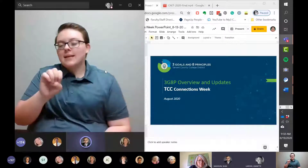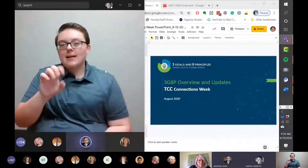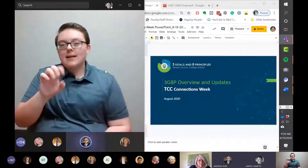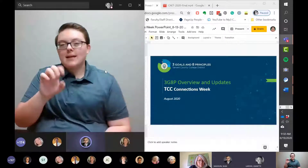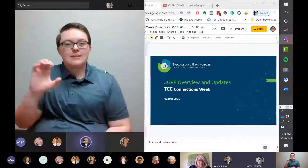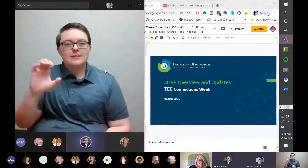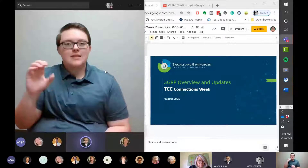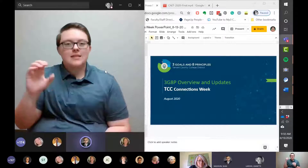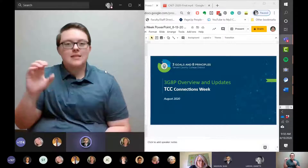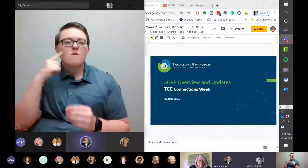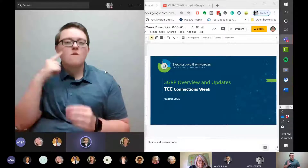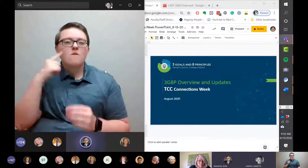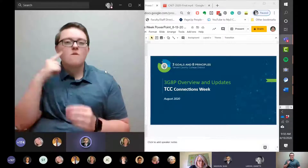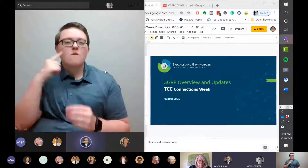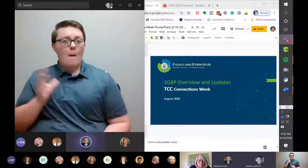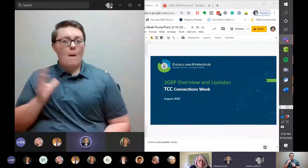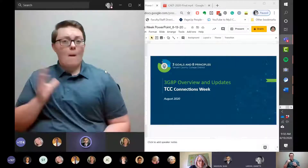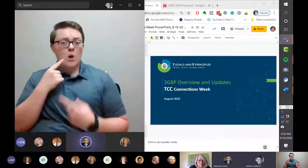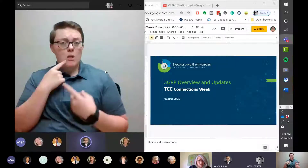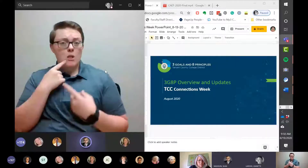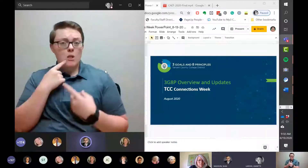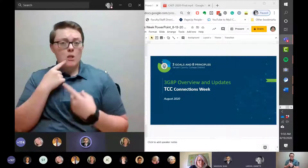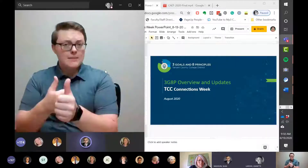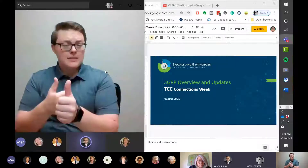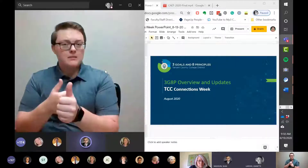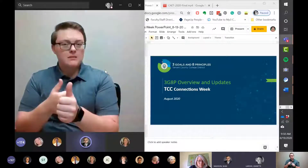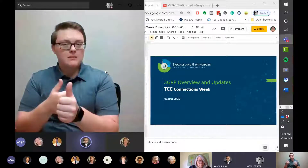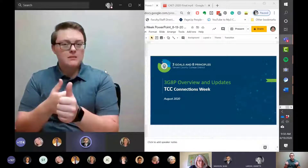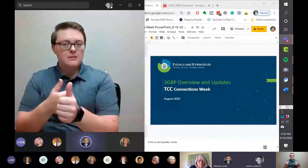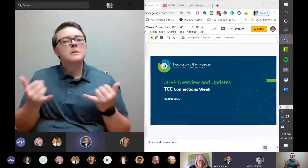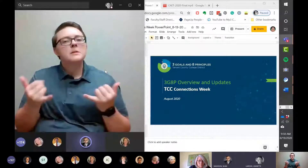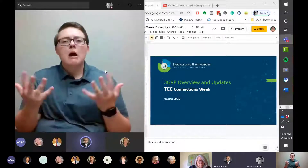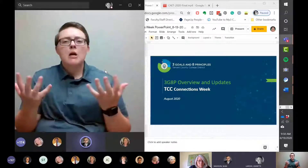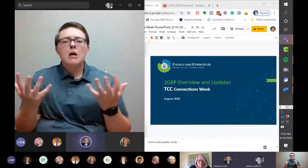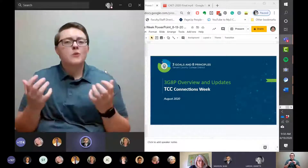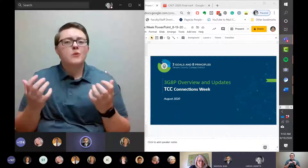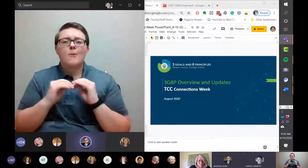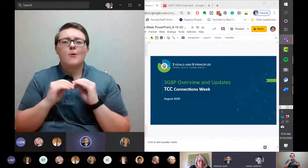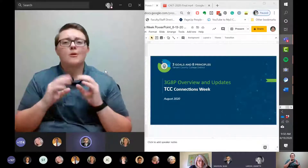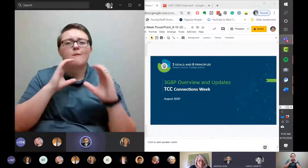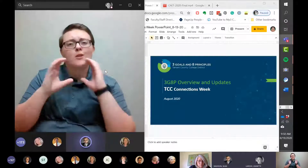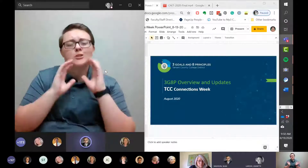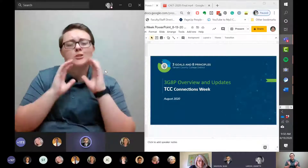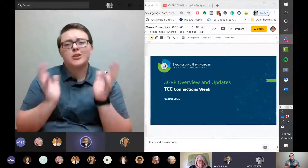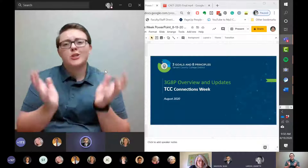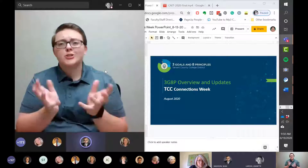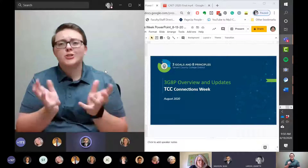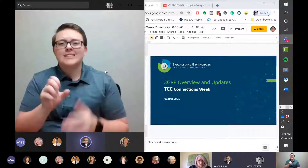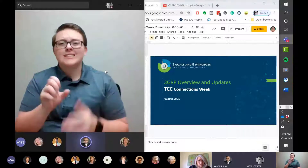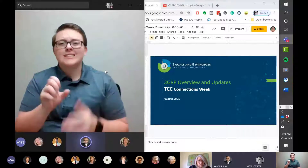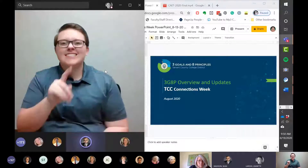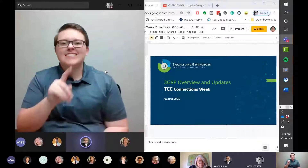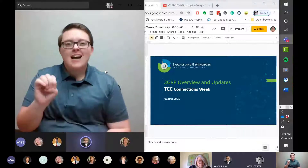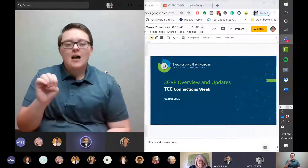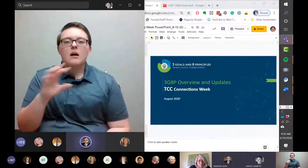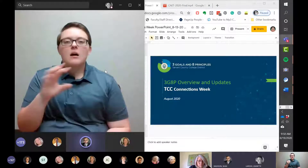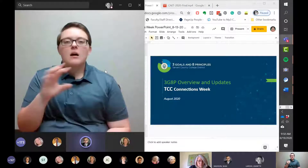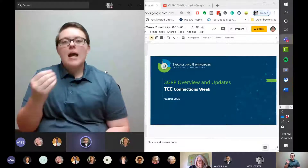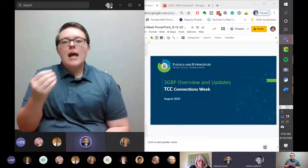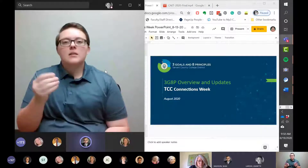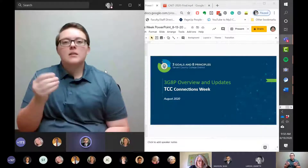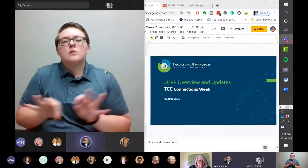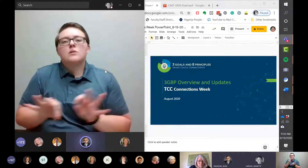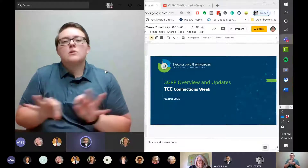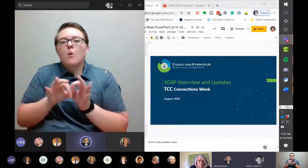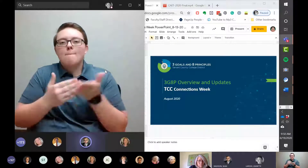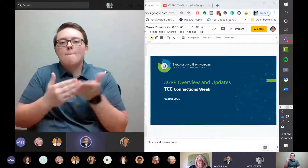to give, just in very conversational style, some highlights as to what's going on as it relates to the